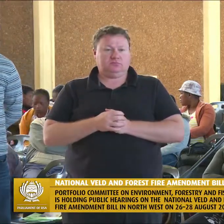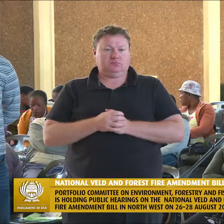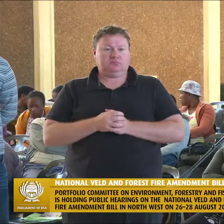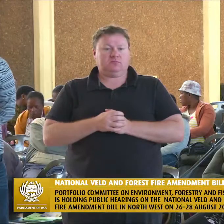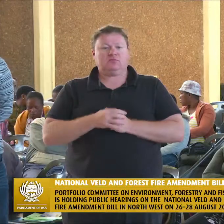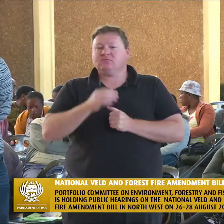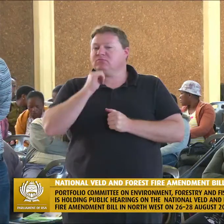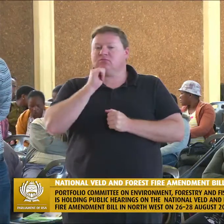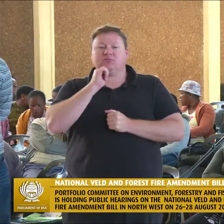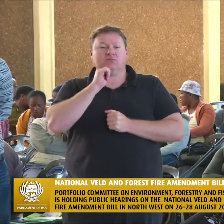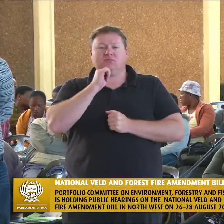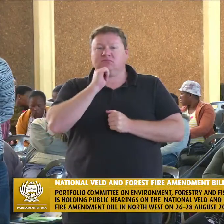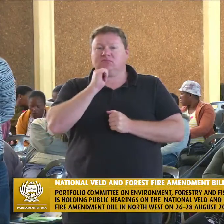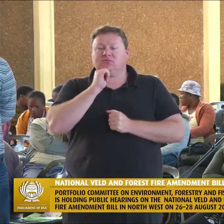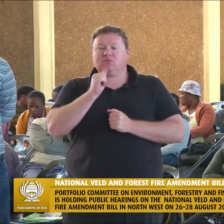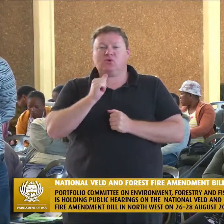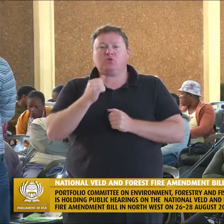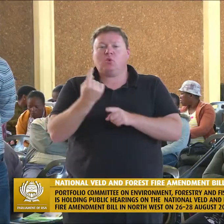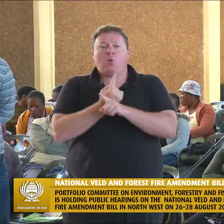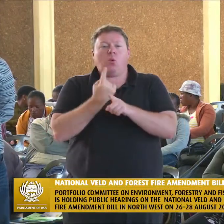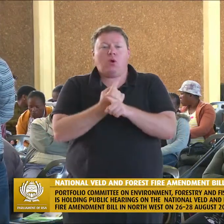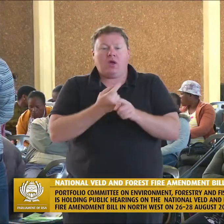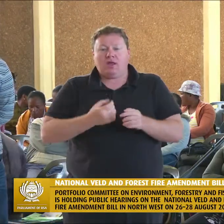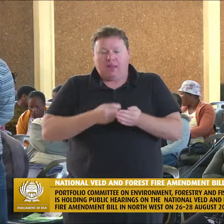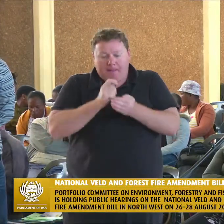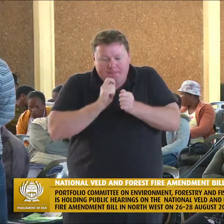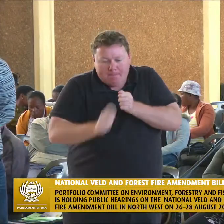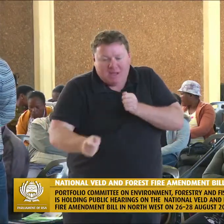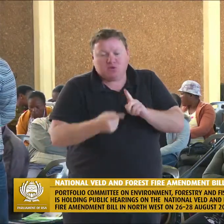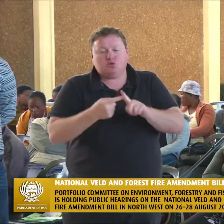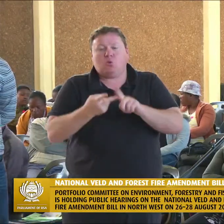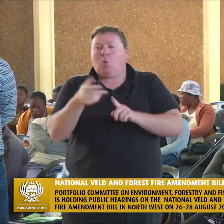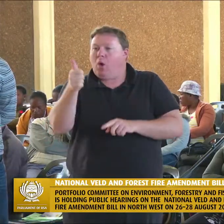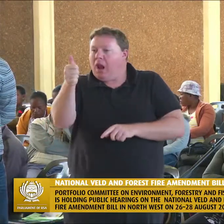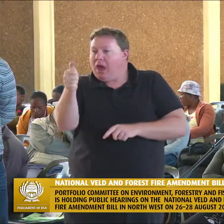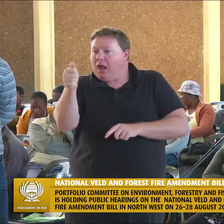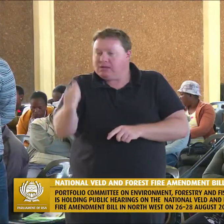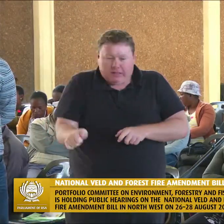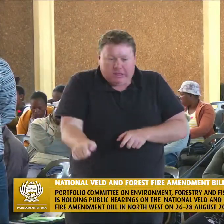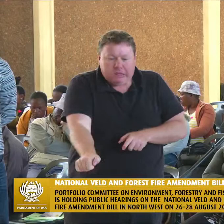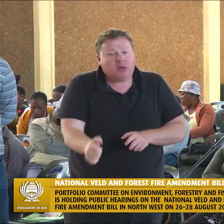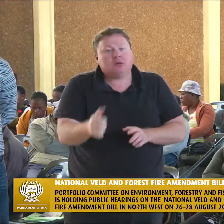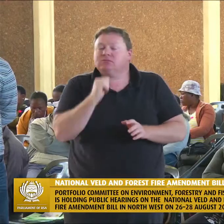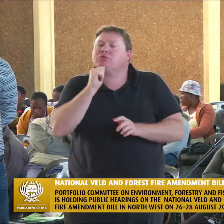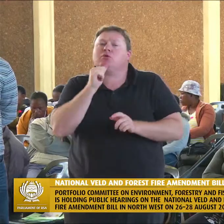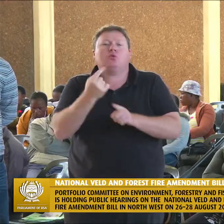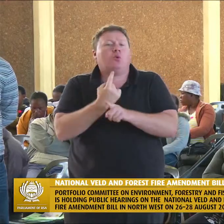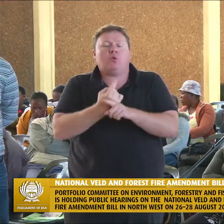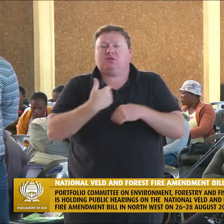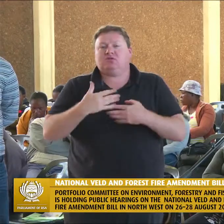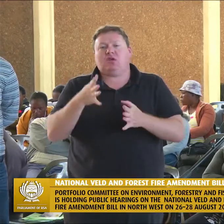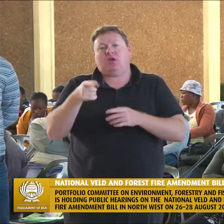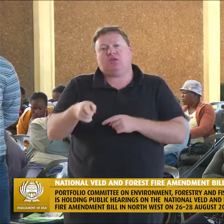it's not a match stick only which causes fire so again